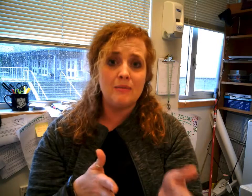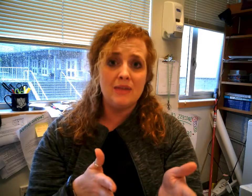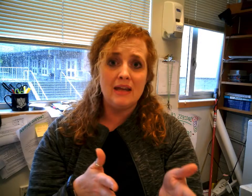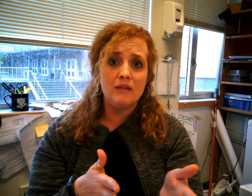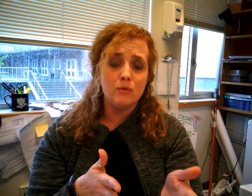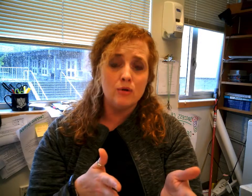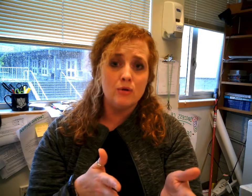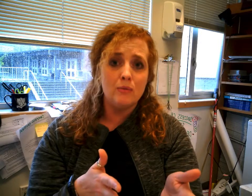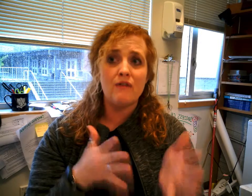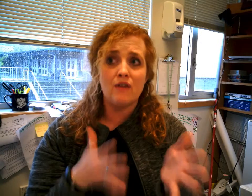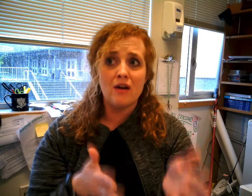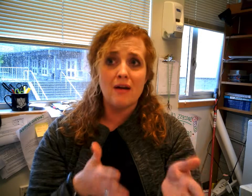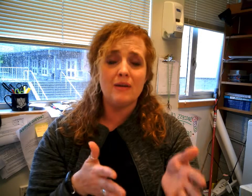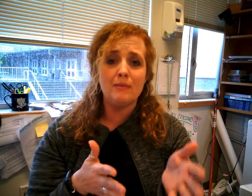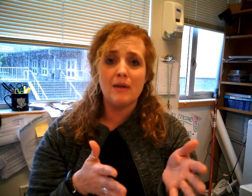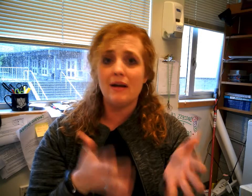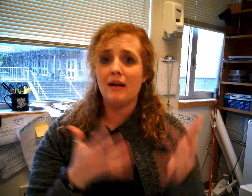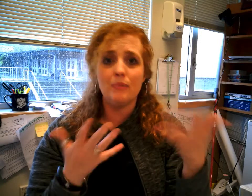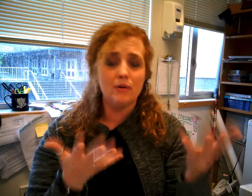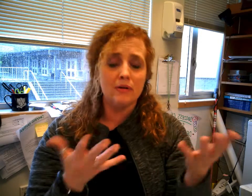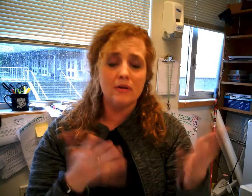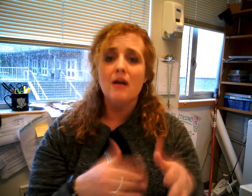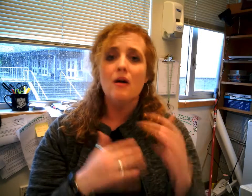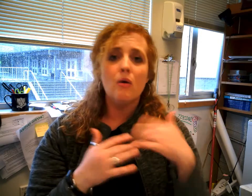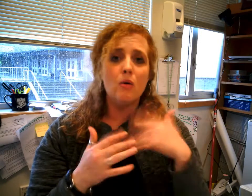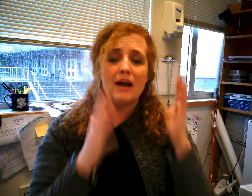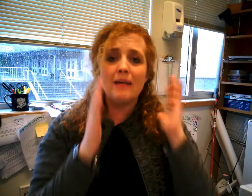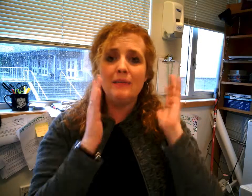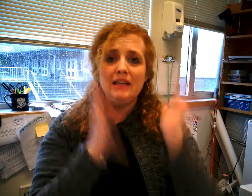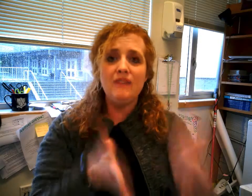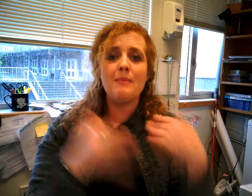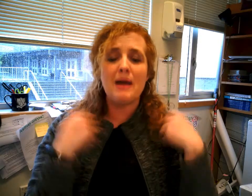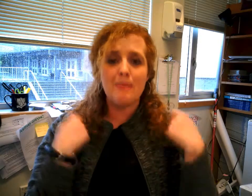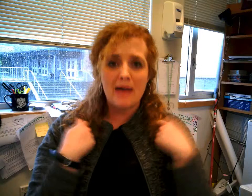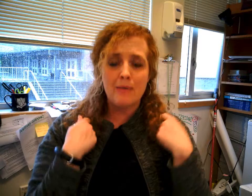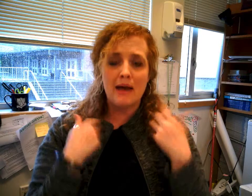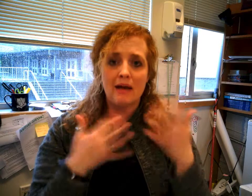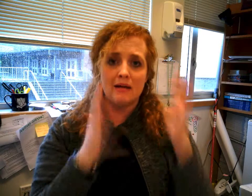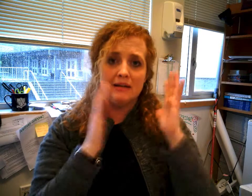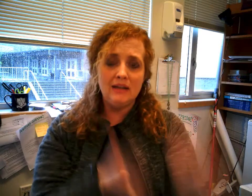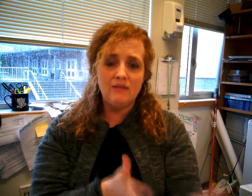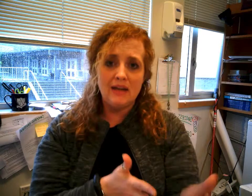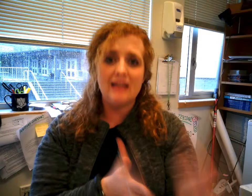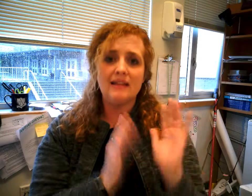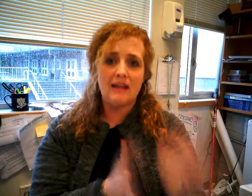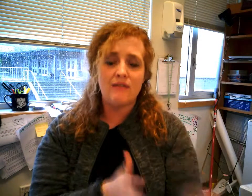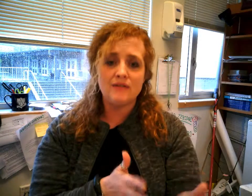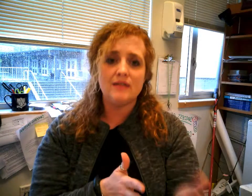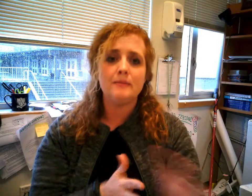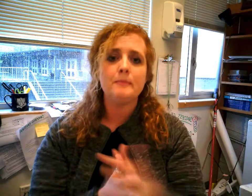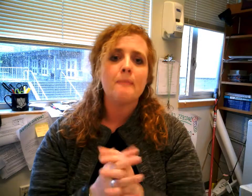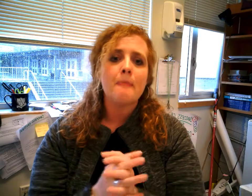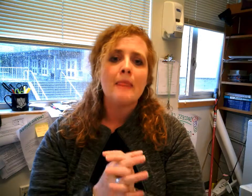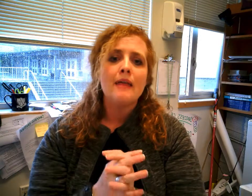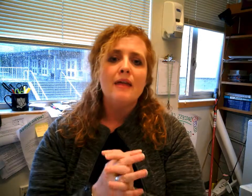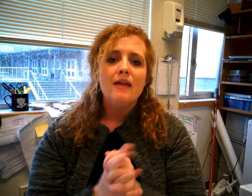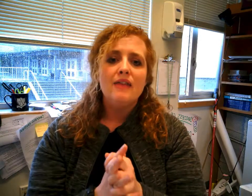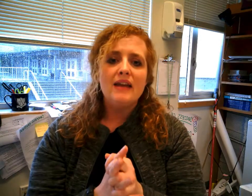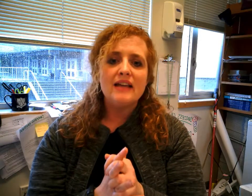in the room. I forgot my book. Or I'm leaving my backpack. Leaving, left. The next one